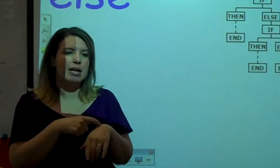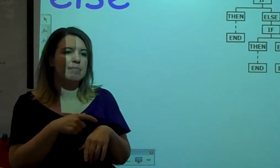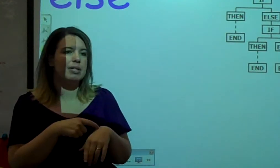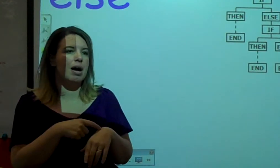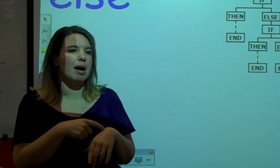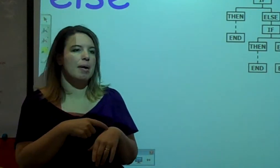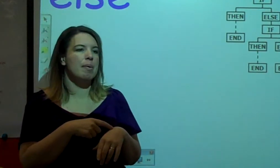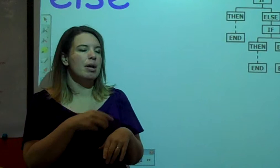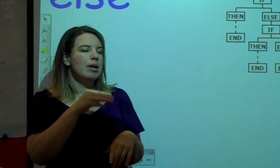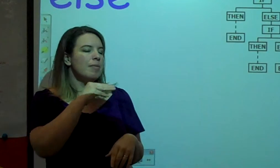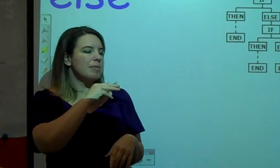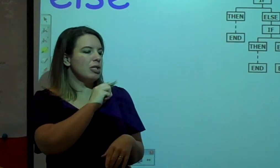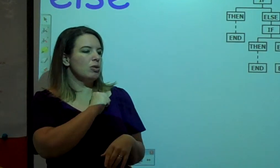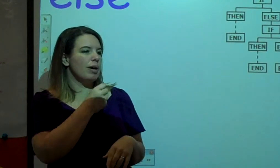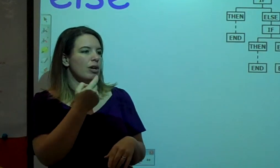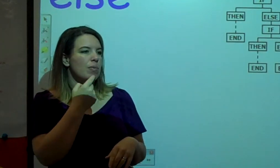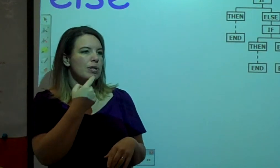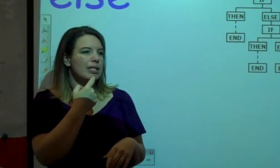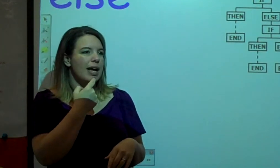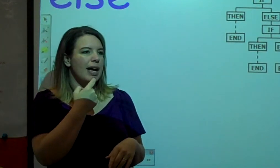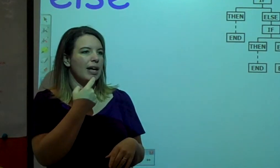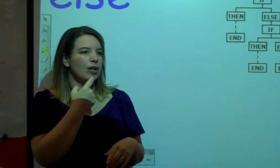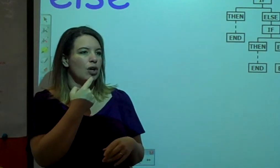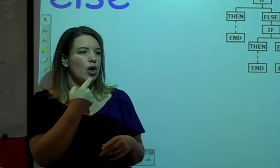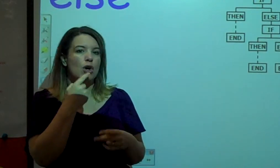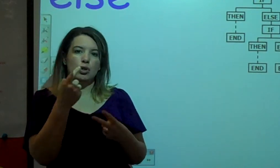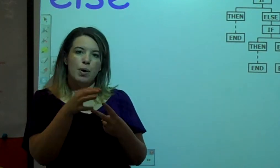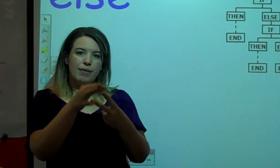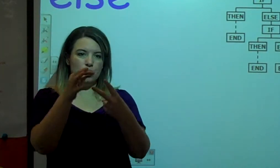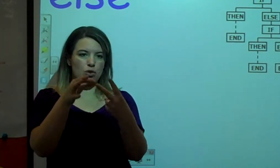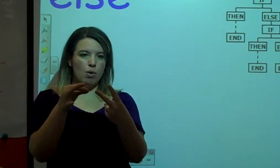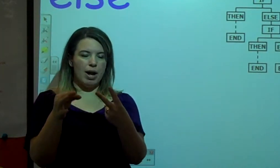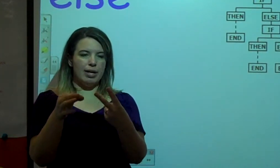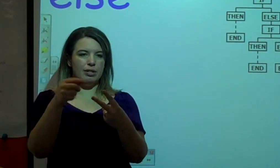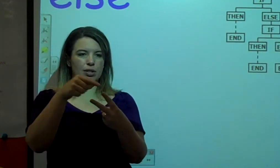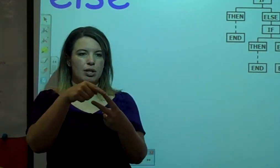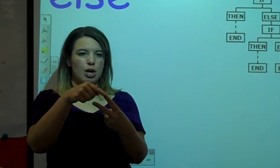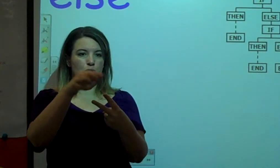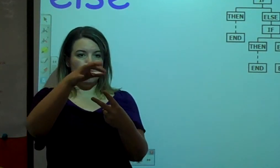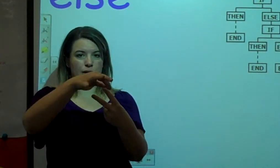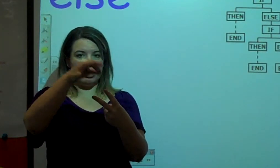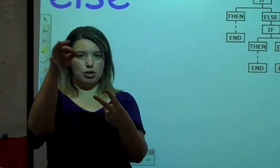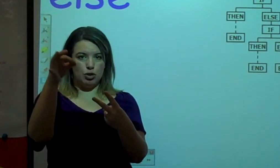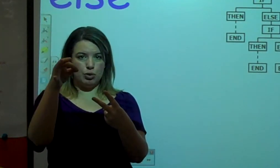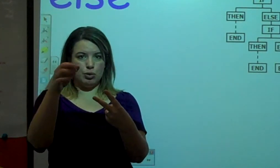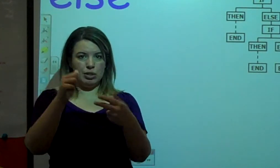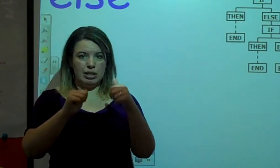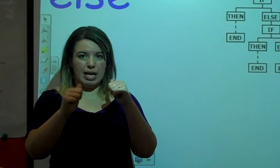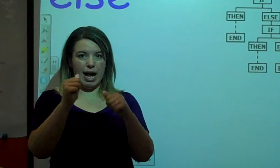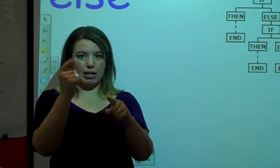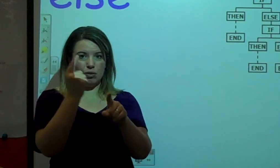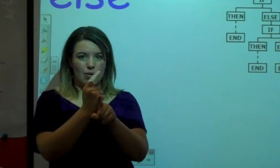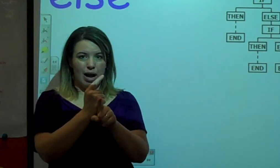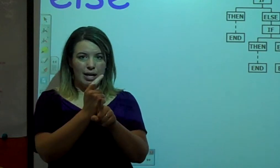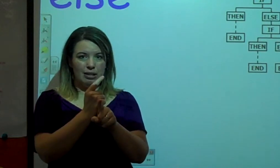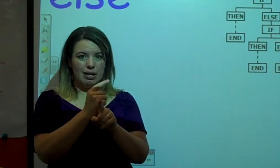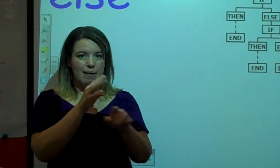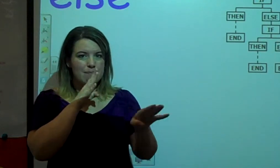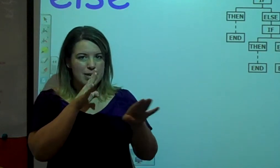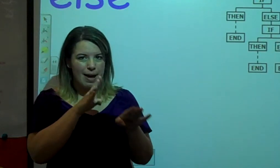times Mrs. Swecker will say, you have a choice. You can choose to act right,